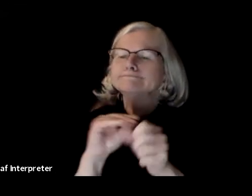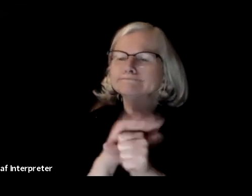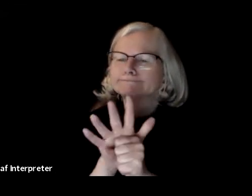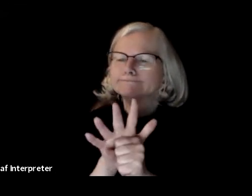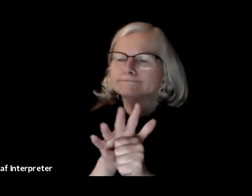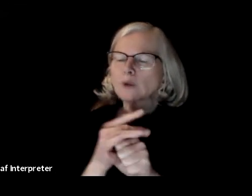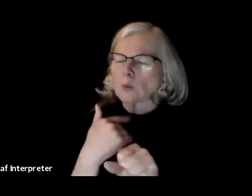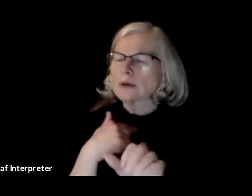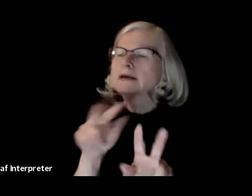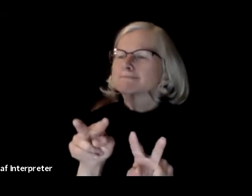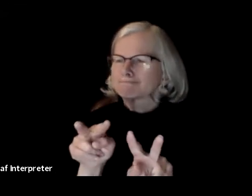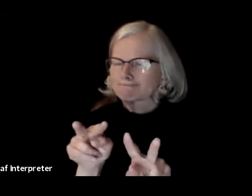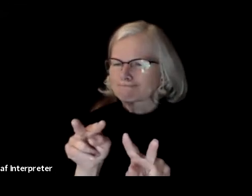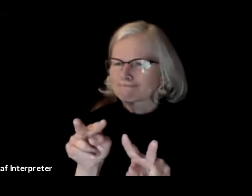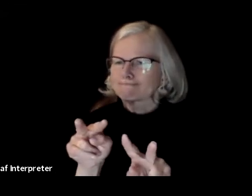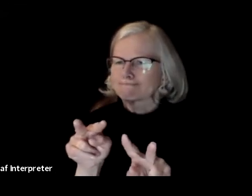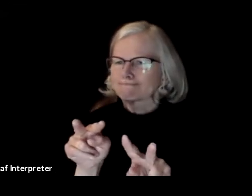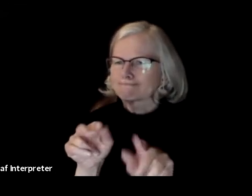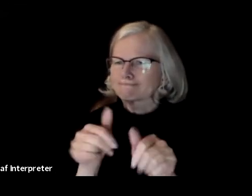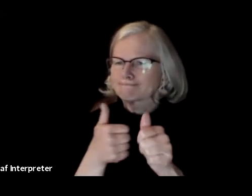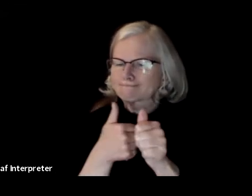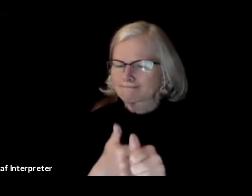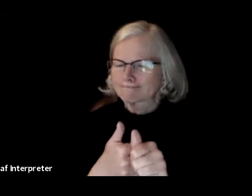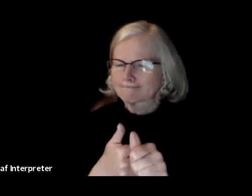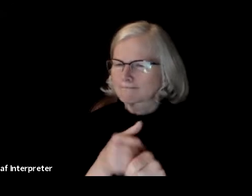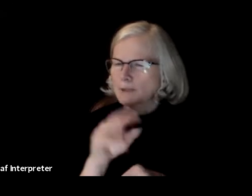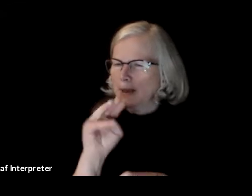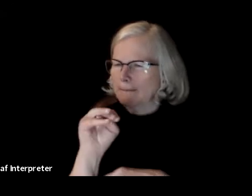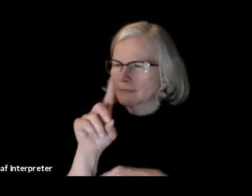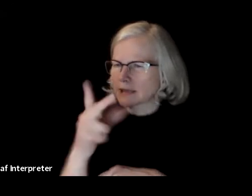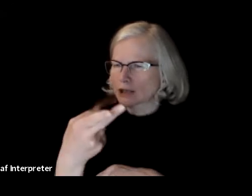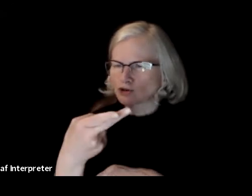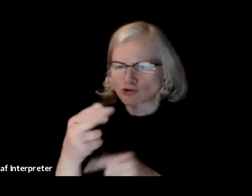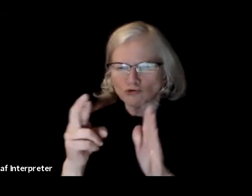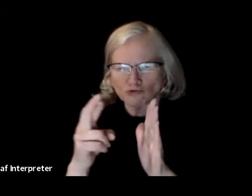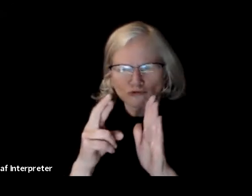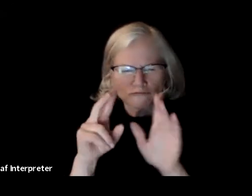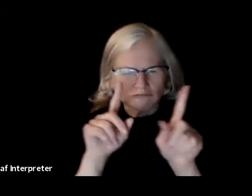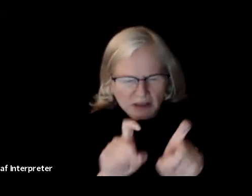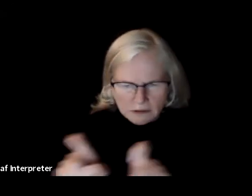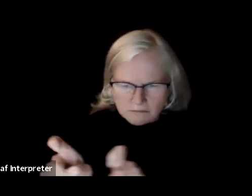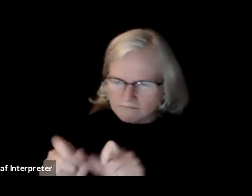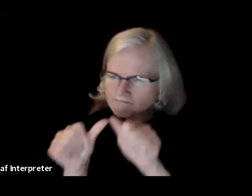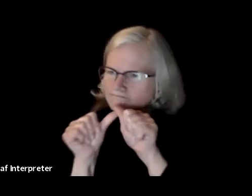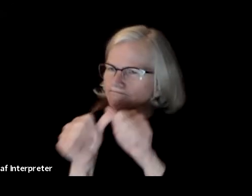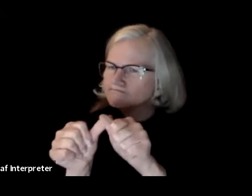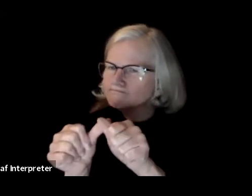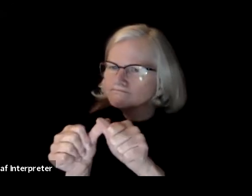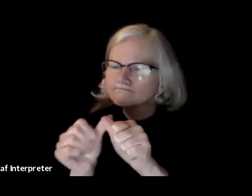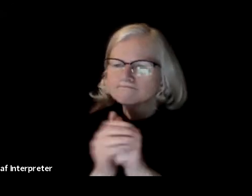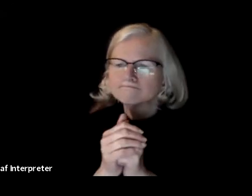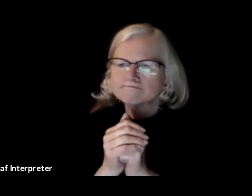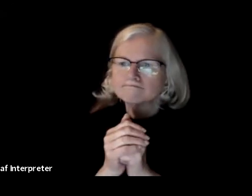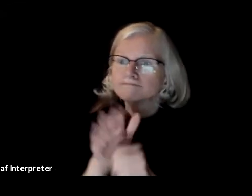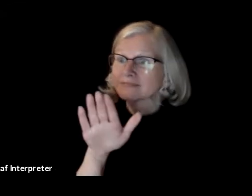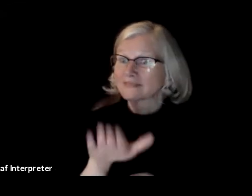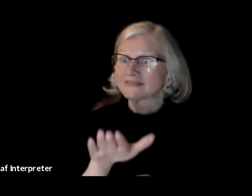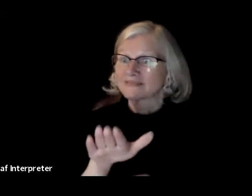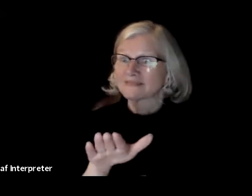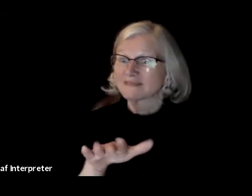policy, tested, and as of this afternoon, we have our second round of serial test results with no new positive